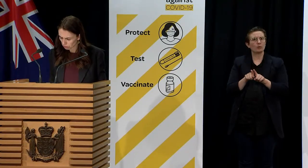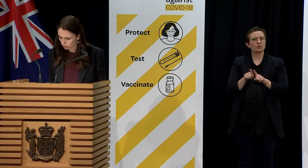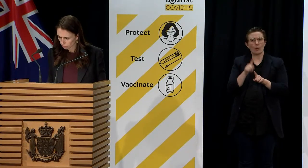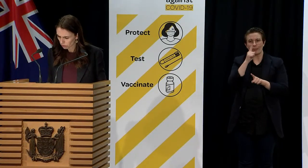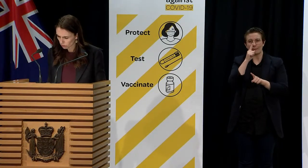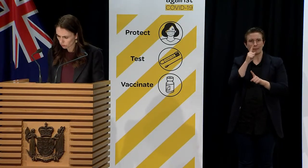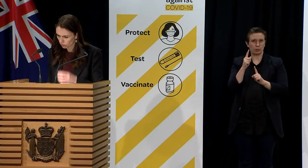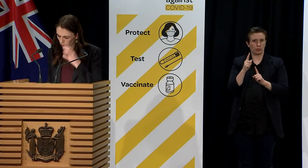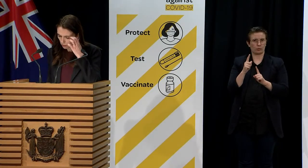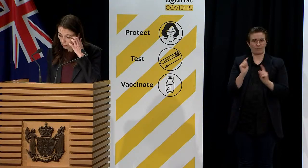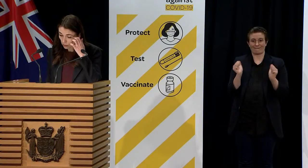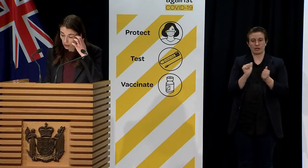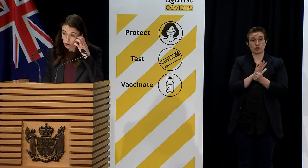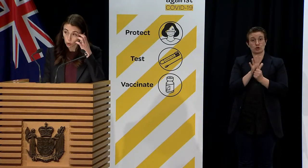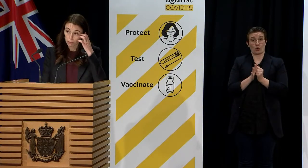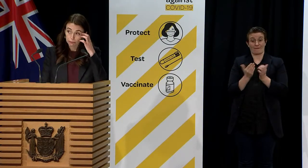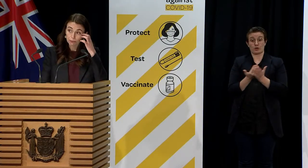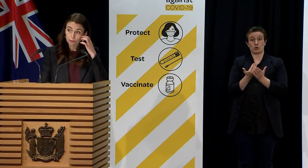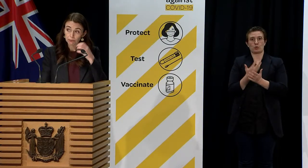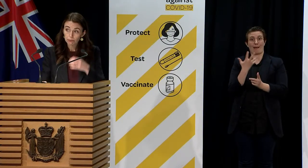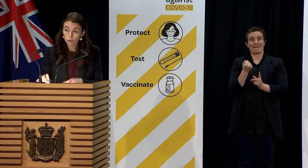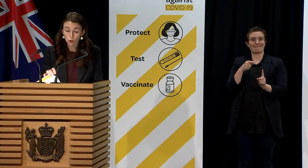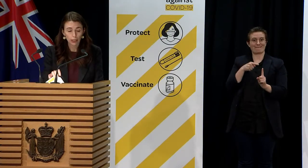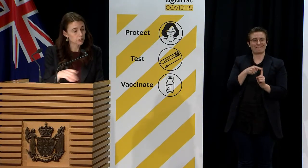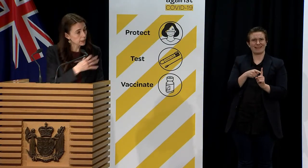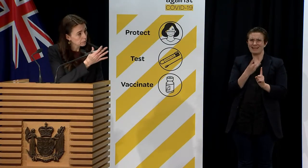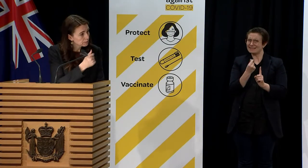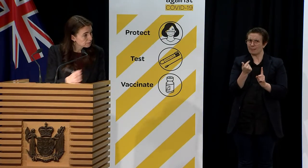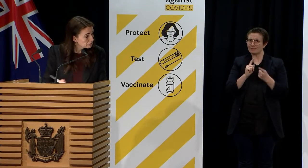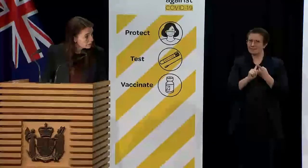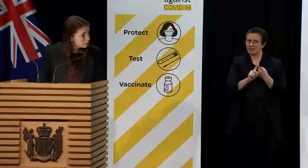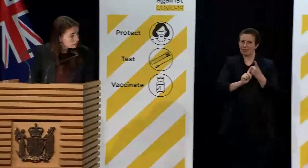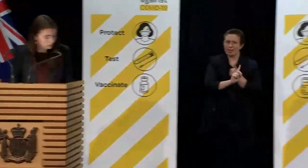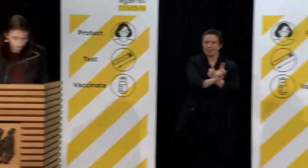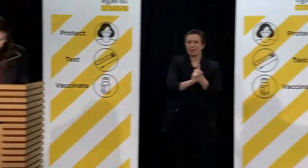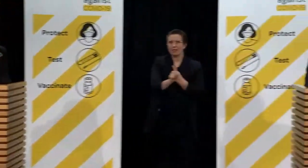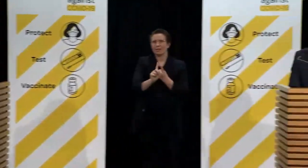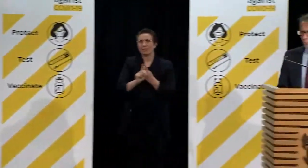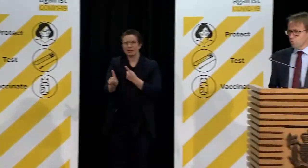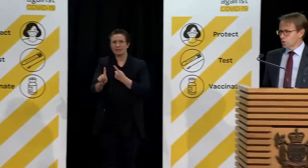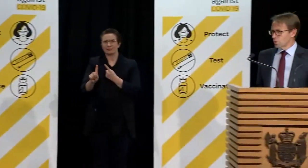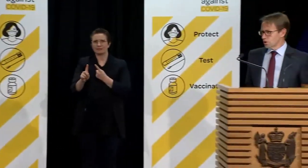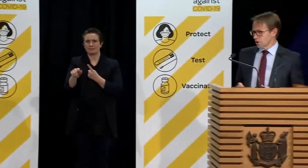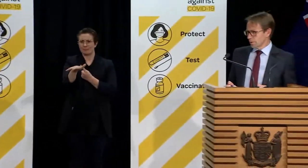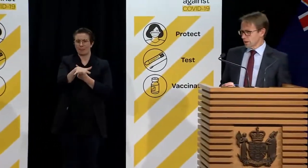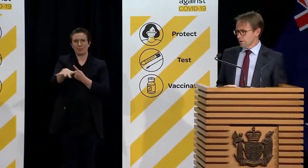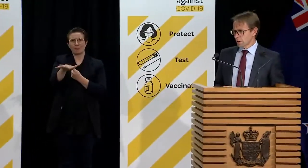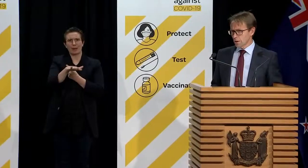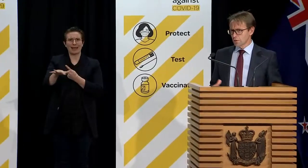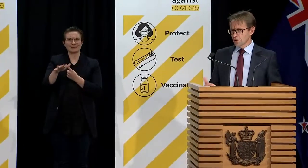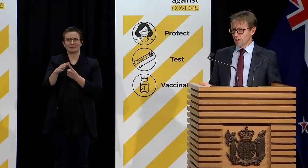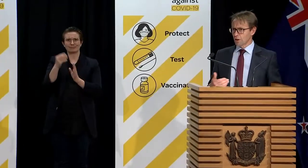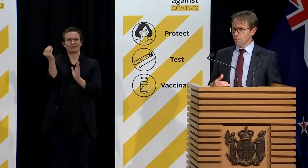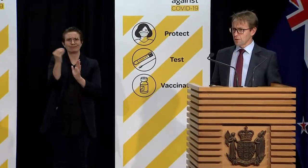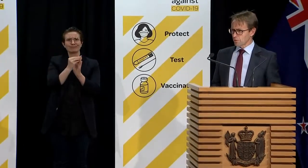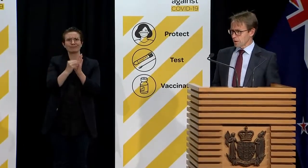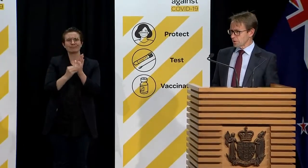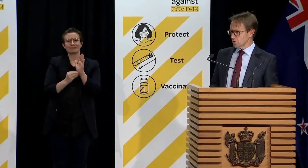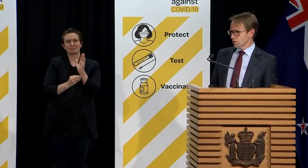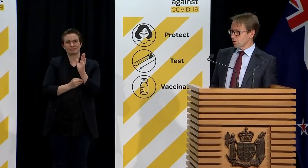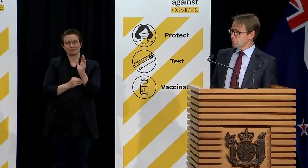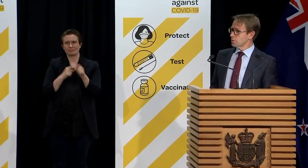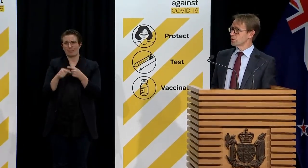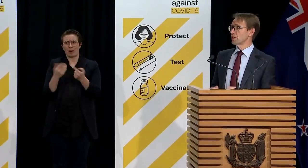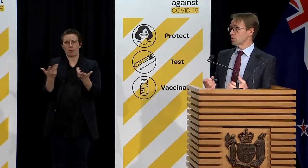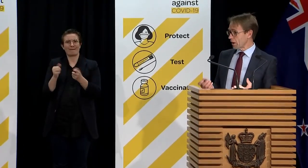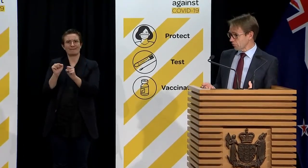looking at stricter essential worker? Sure I can do that. So just on the former question about staff coming in from